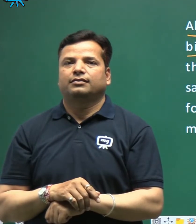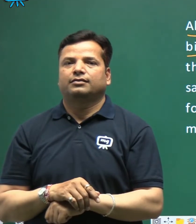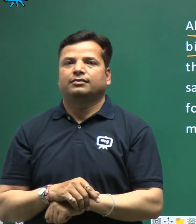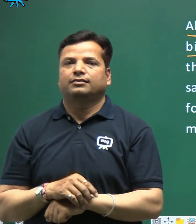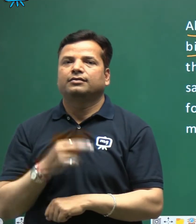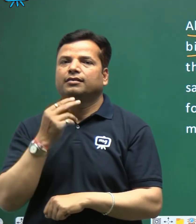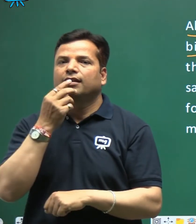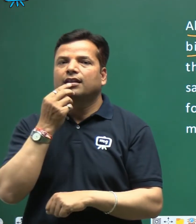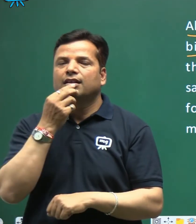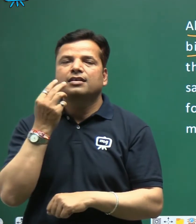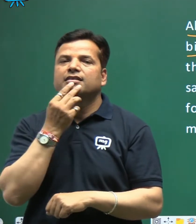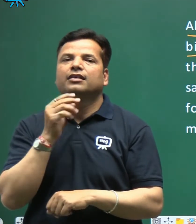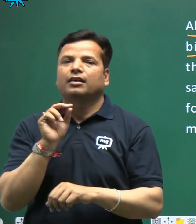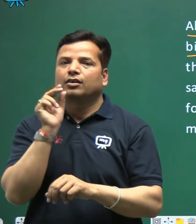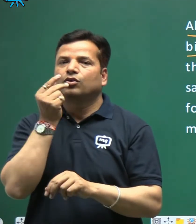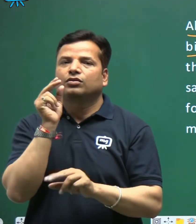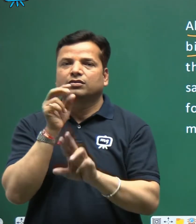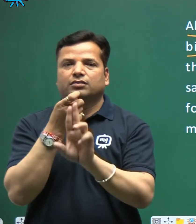sapphire stone